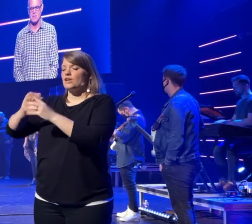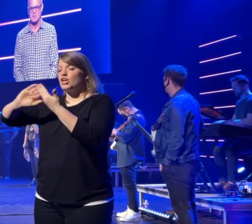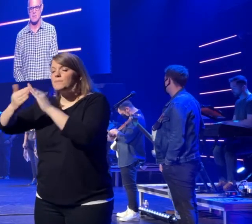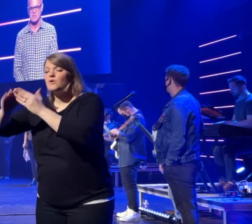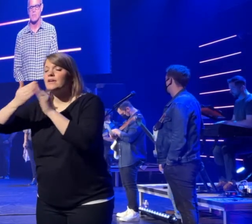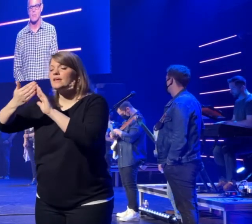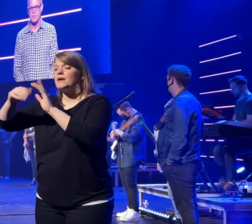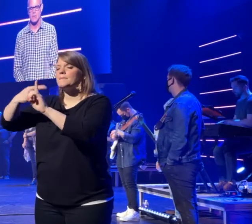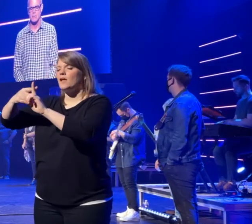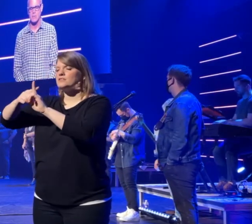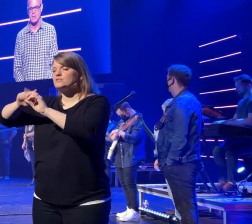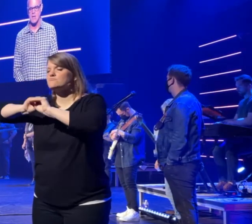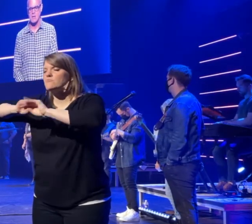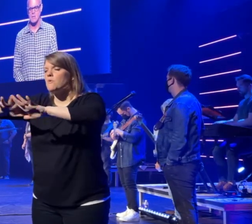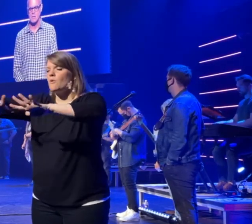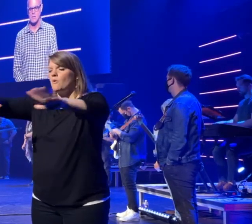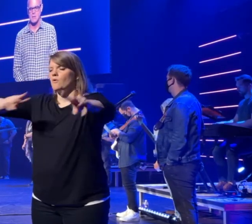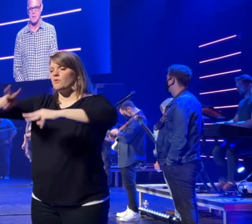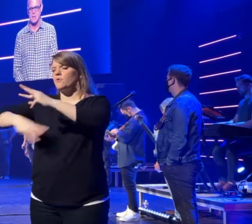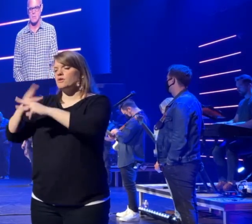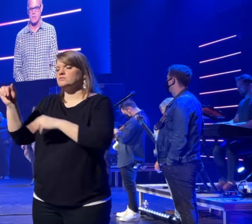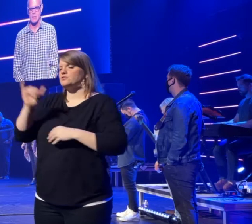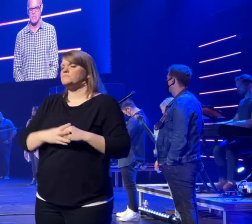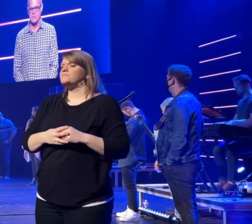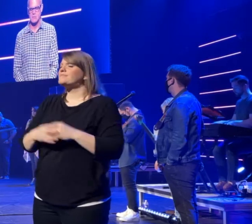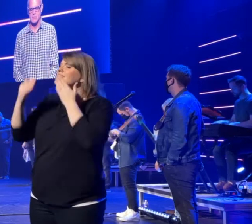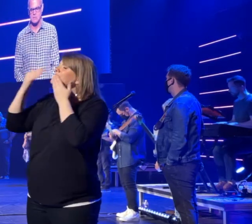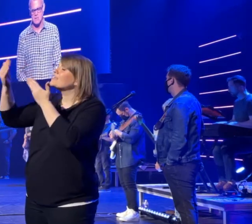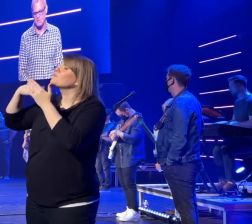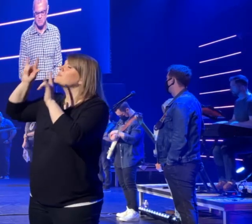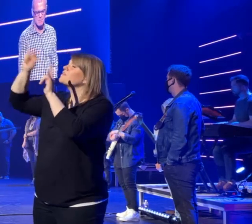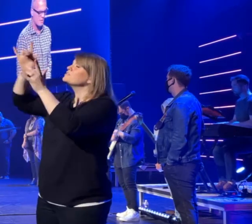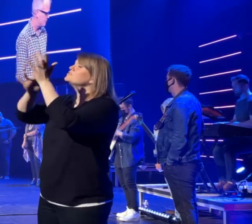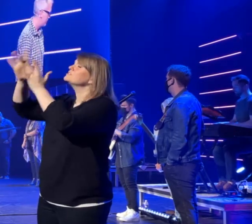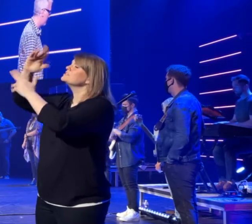of reconciliation further. We thank you. We love you in Jesus' name.